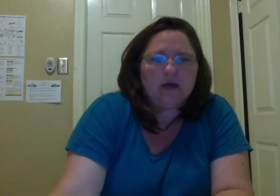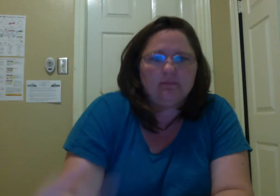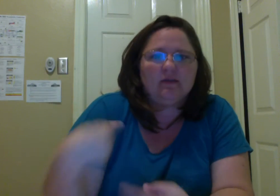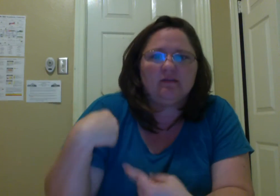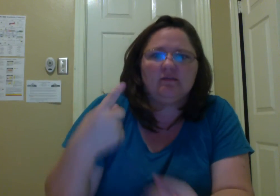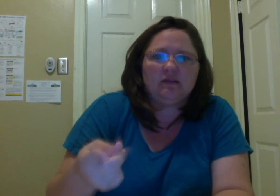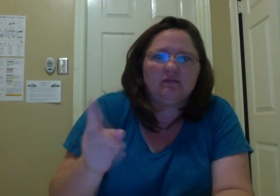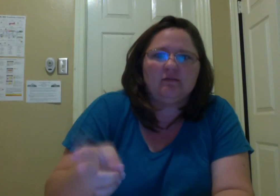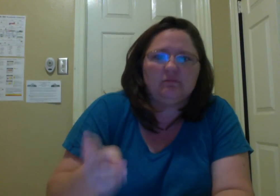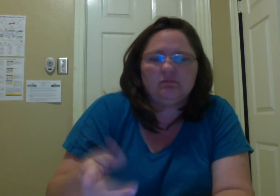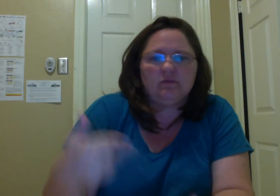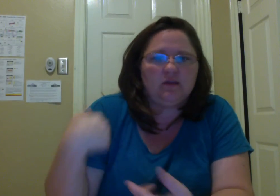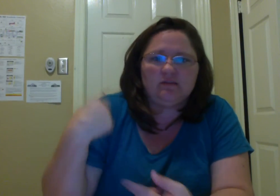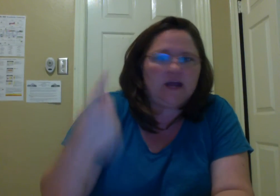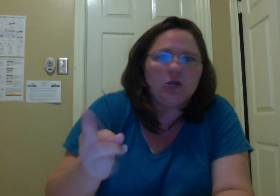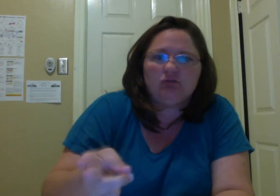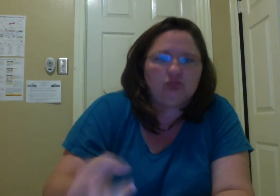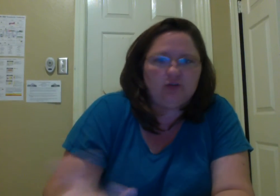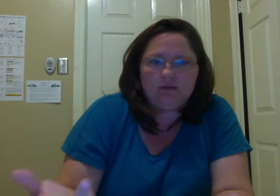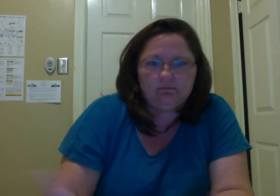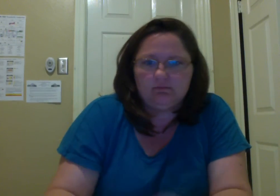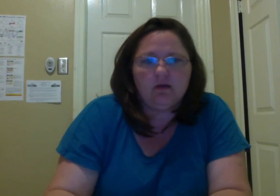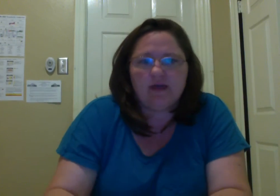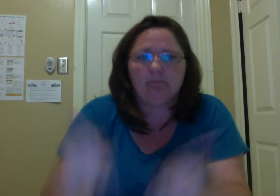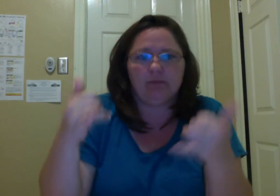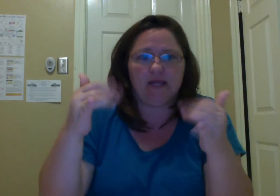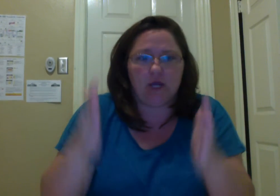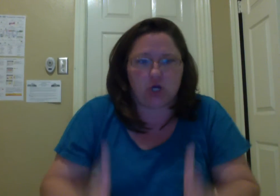like since the entire history of that player.